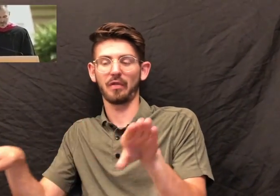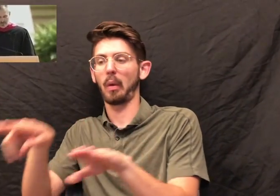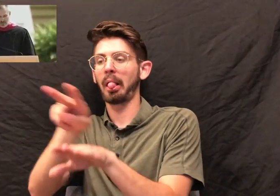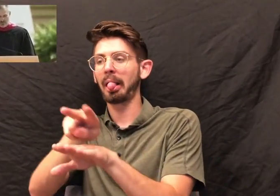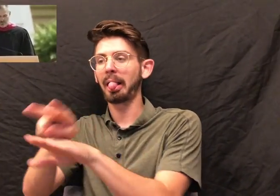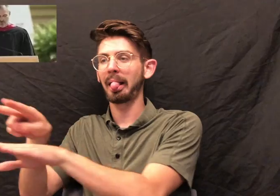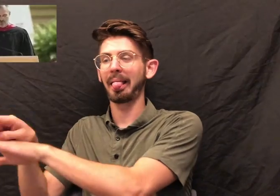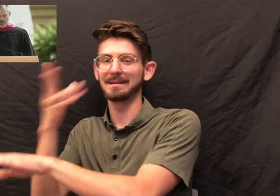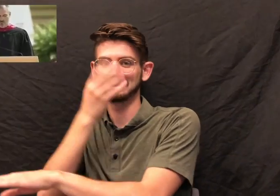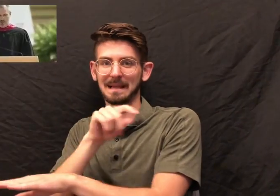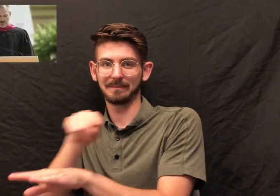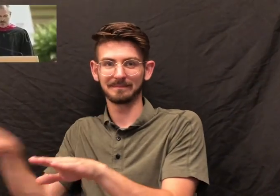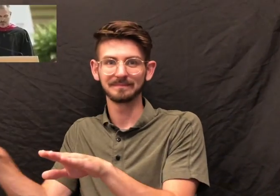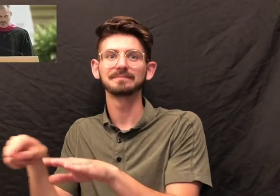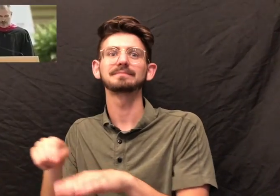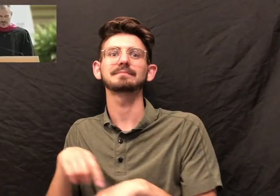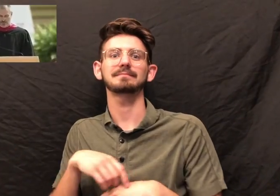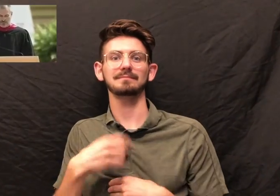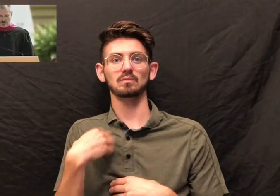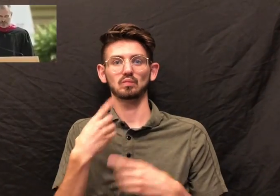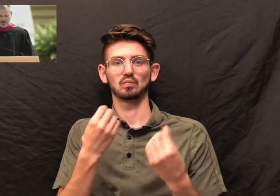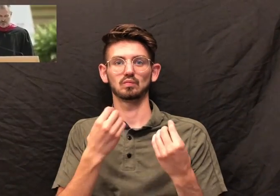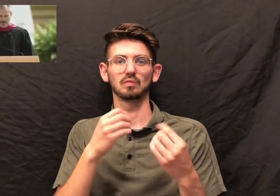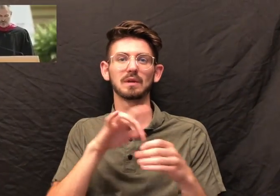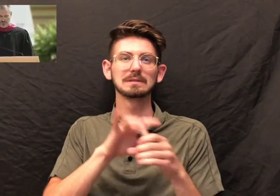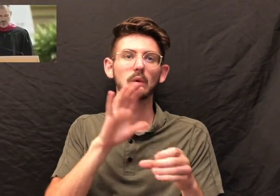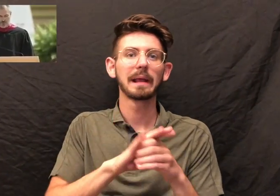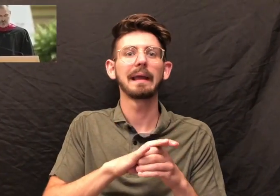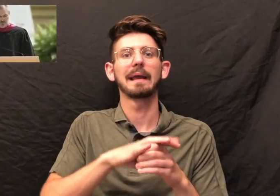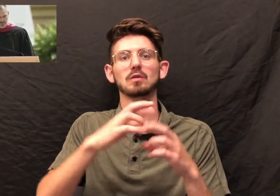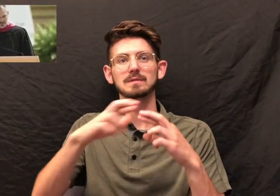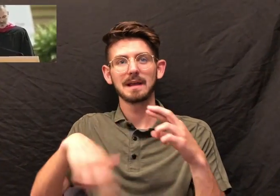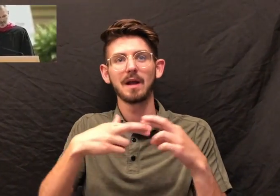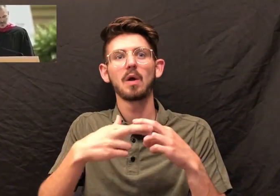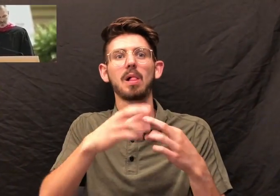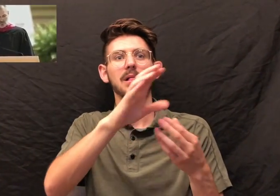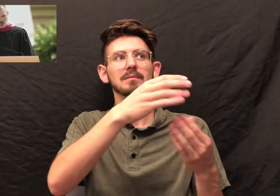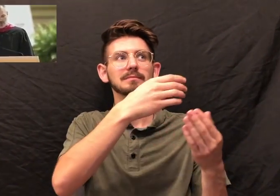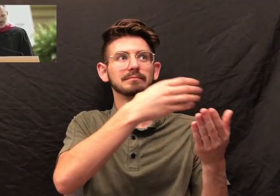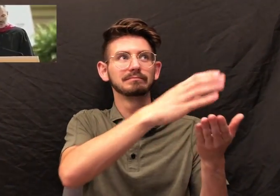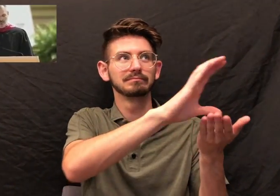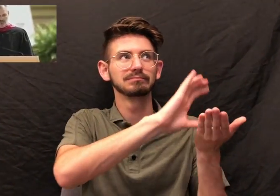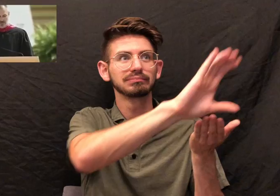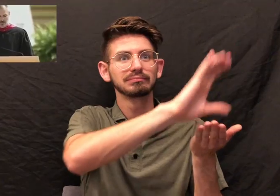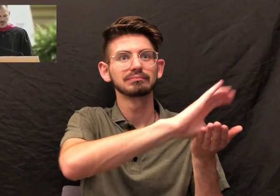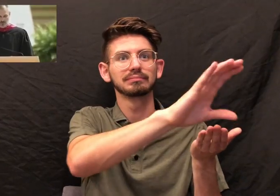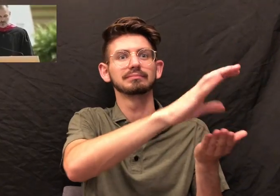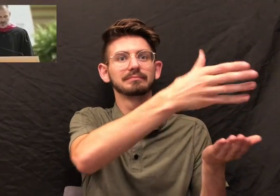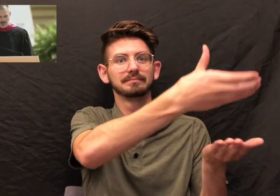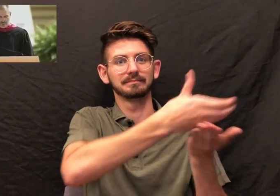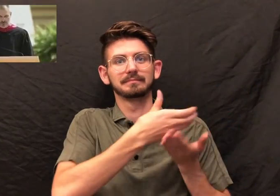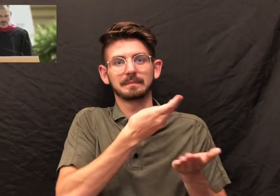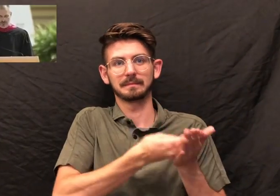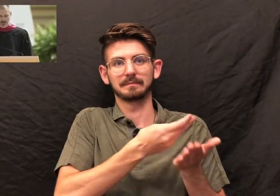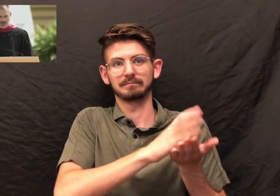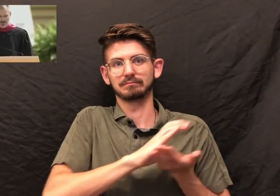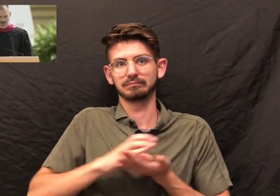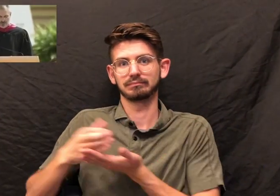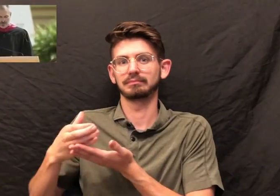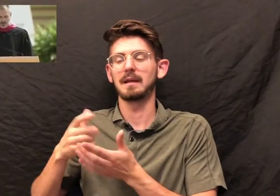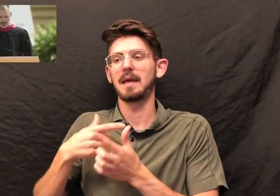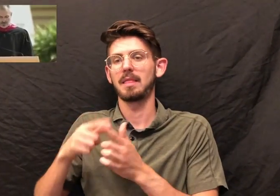food with. And I would walk the 7 miles across town every Sunday night to get one good meal a week at the Hare Krishna